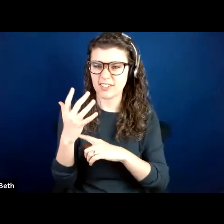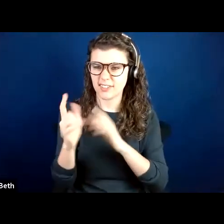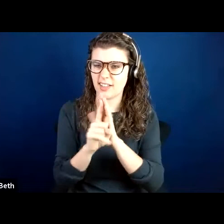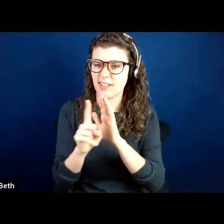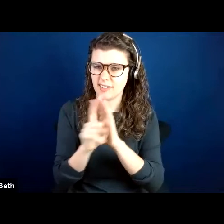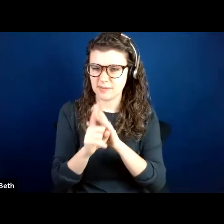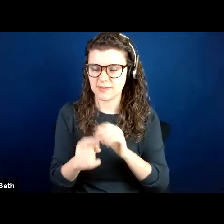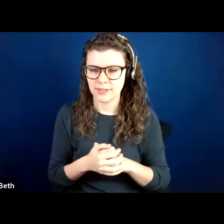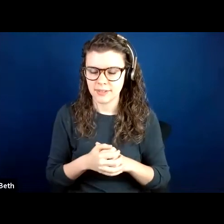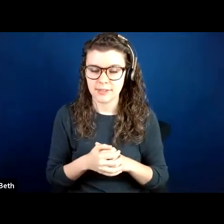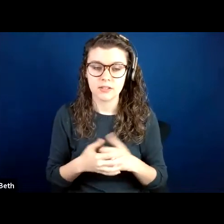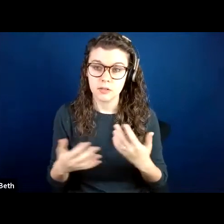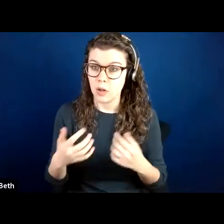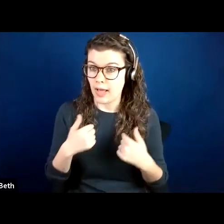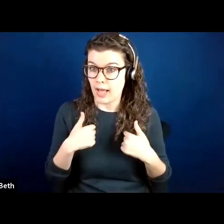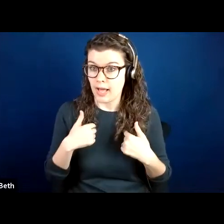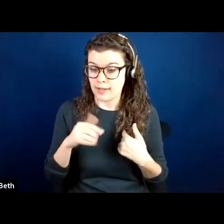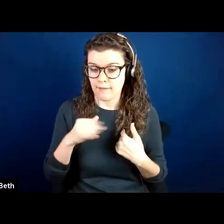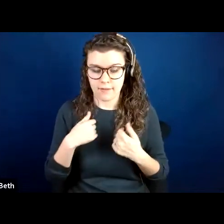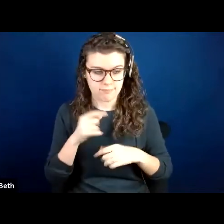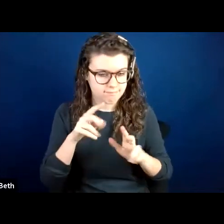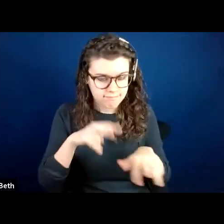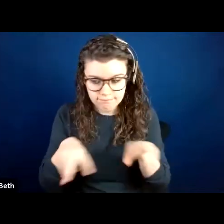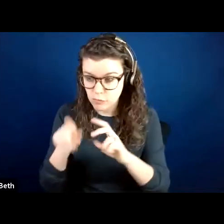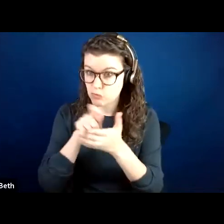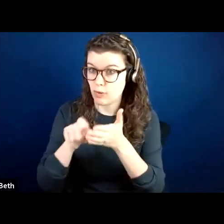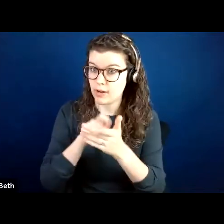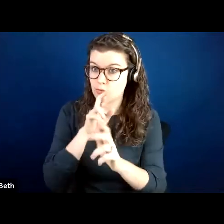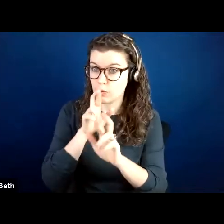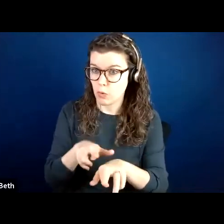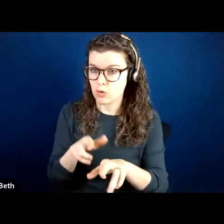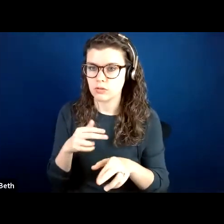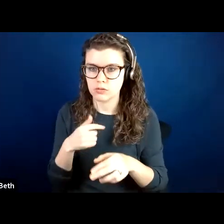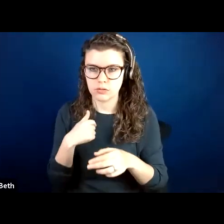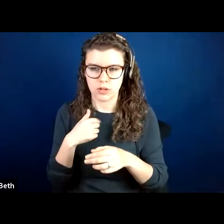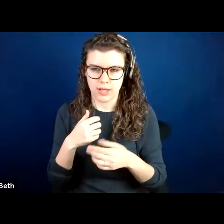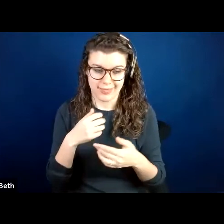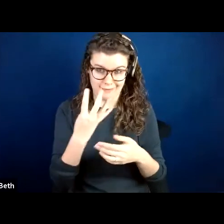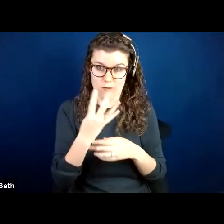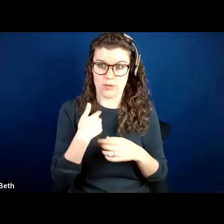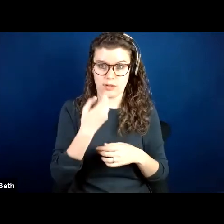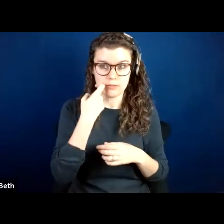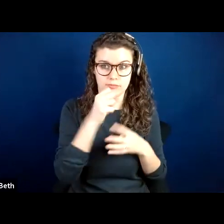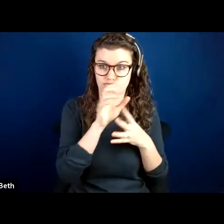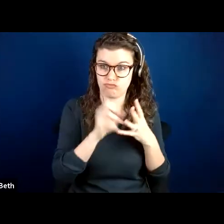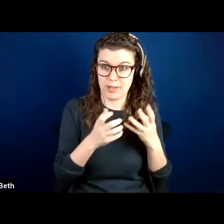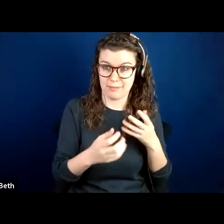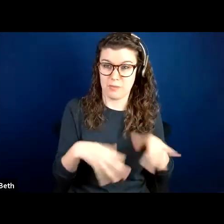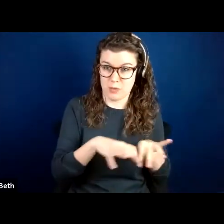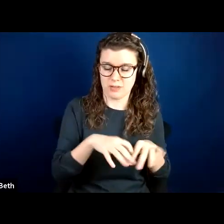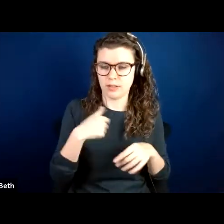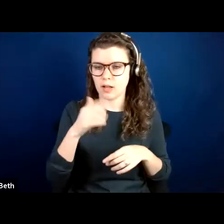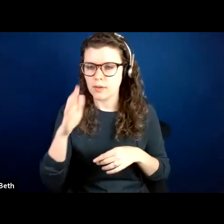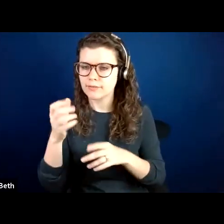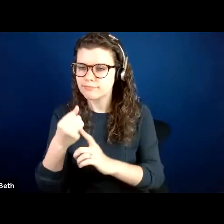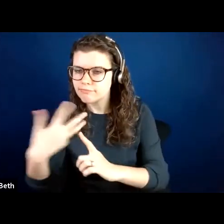under each priority, I give any context that might be relevant, and then have findings. So